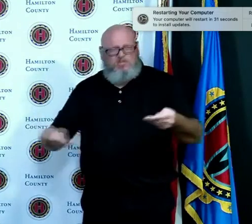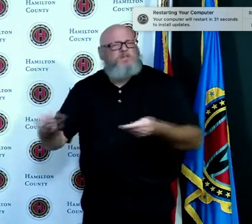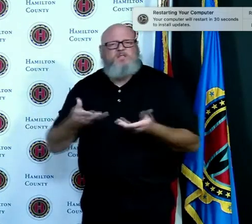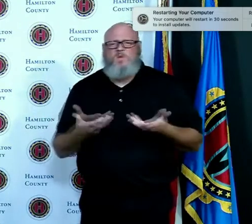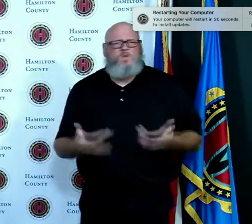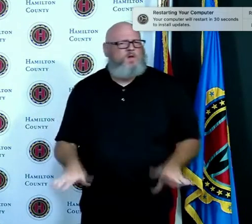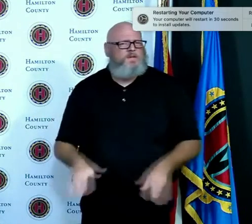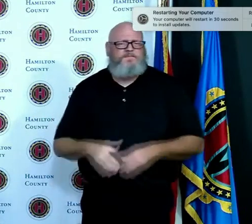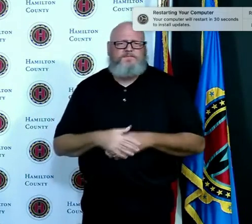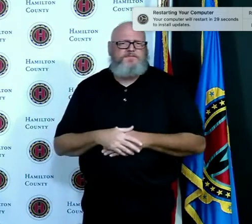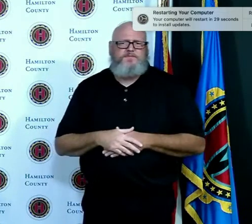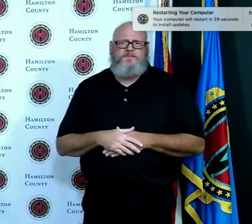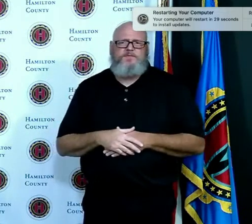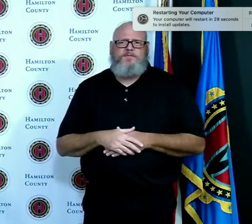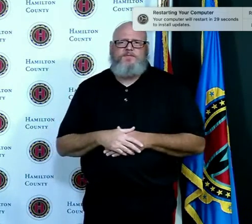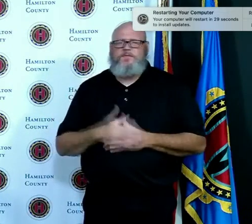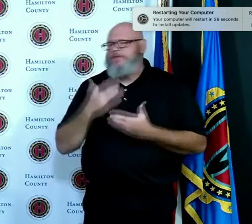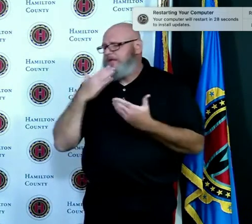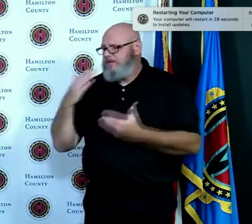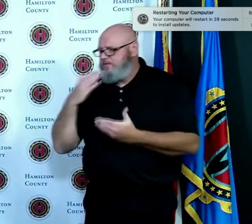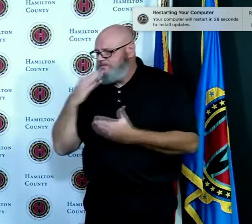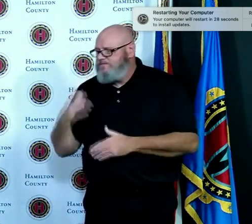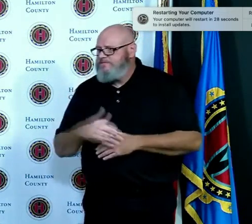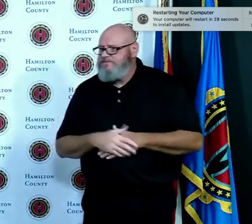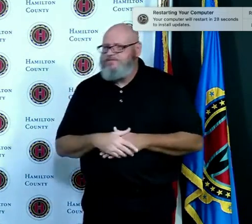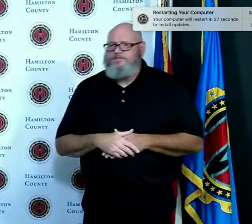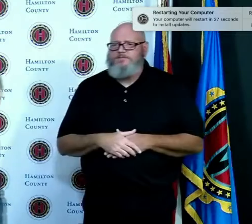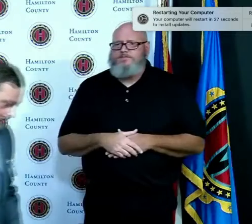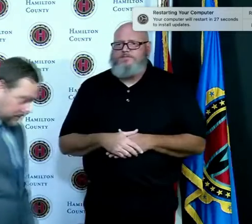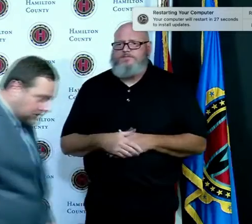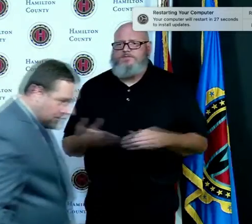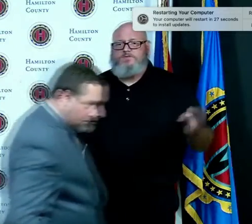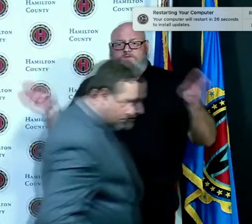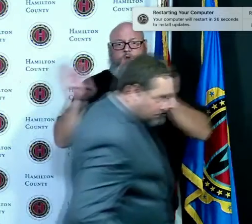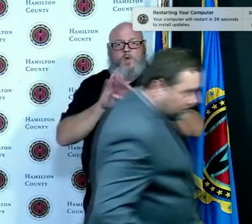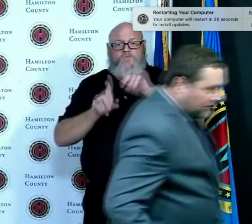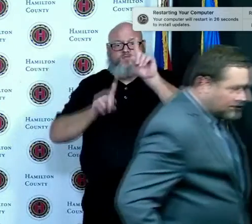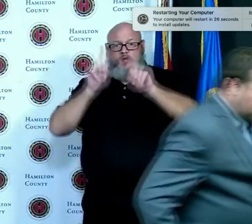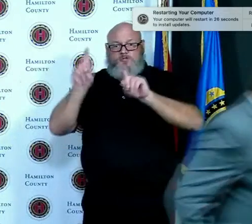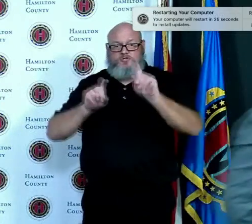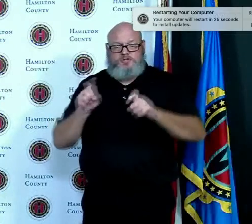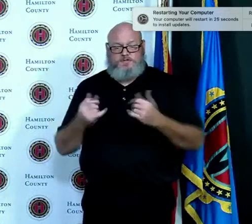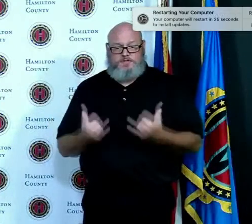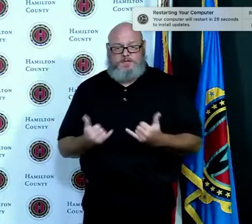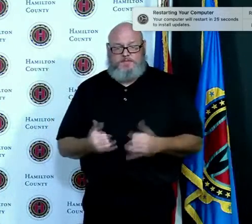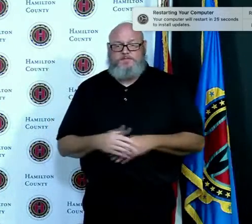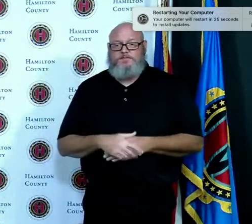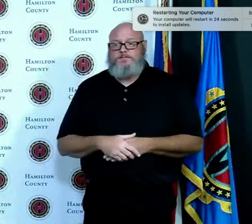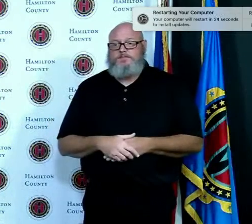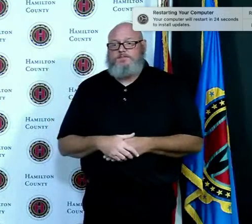Thank you. And that appears to end our questions from reporters.